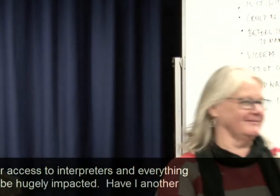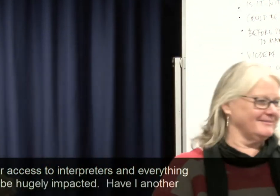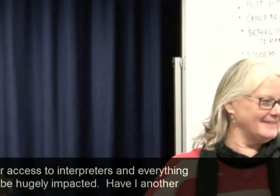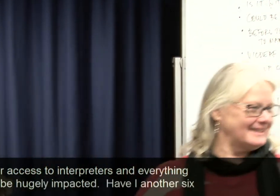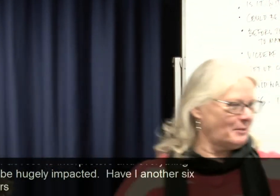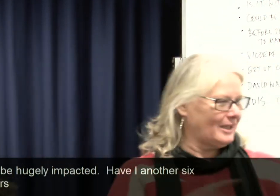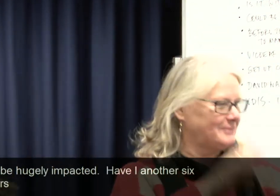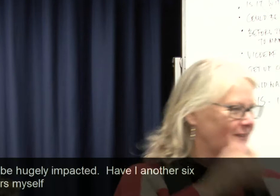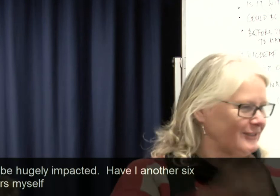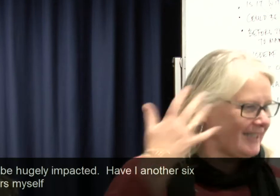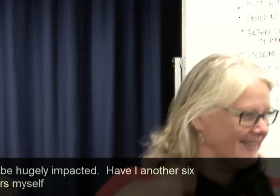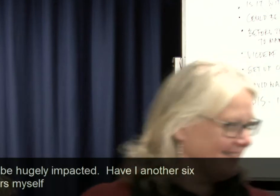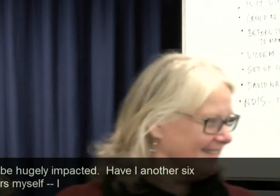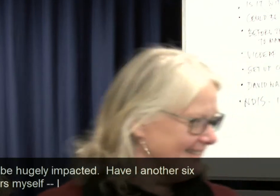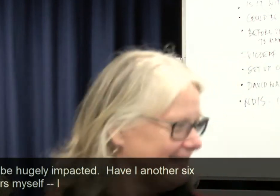you and I both, David.